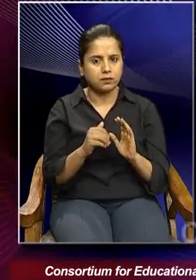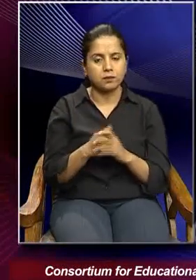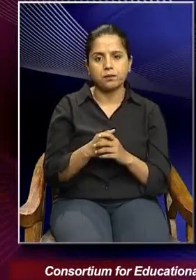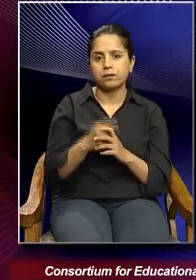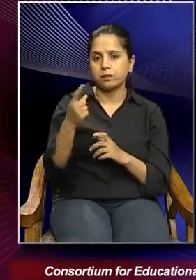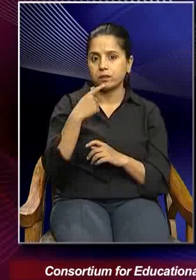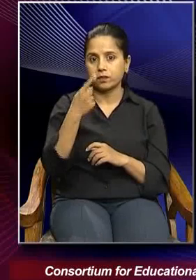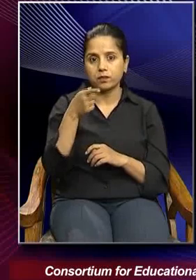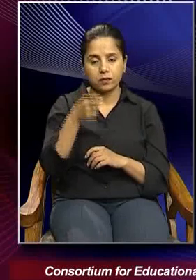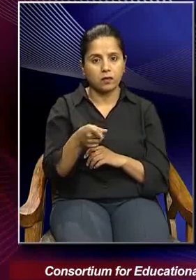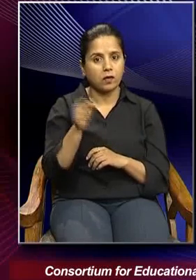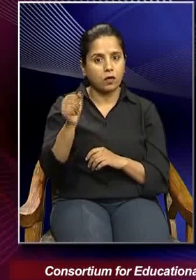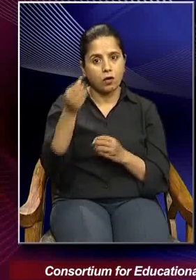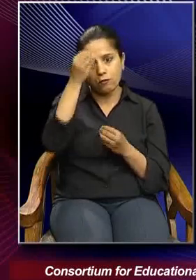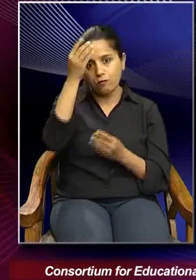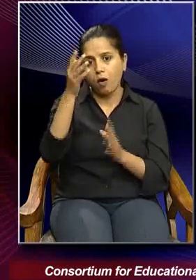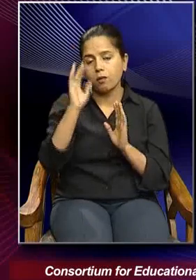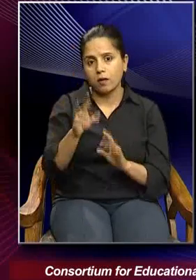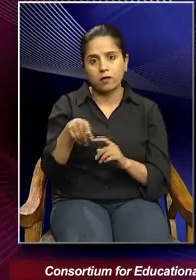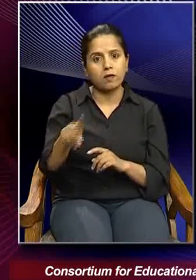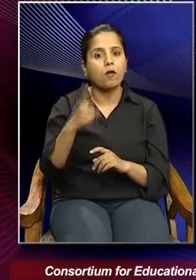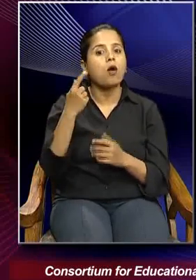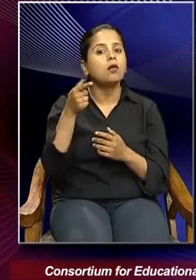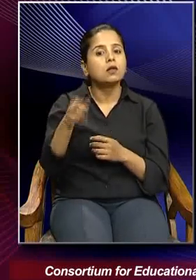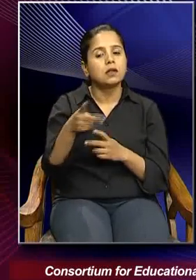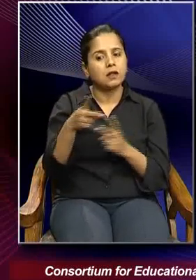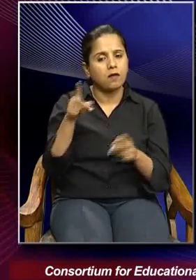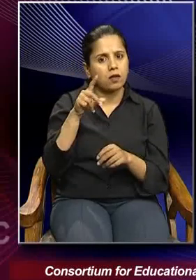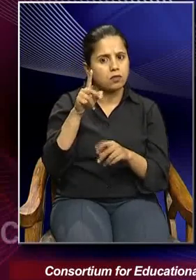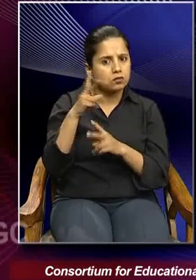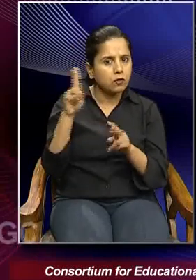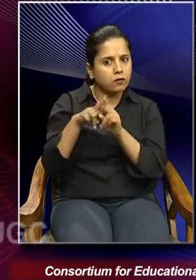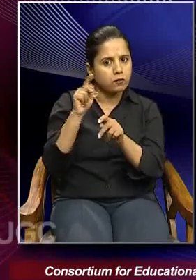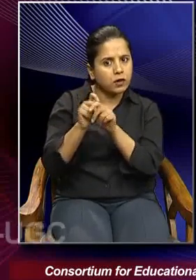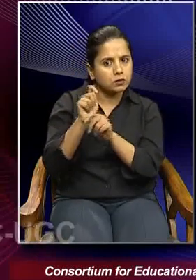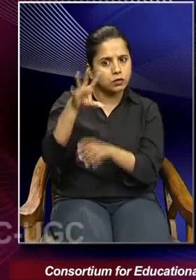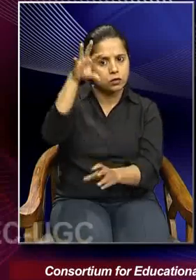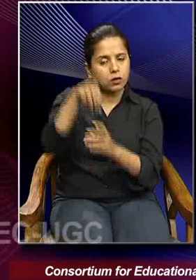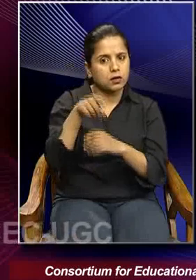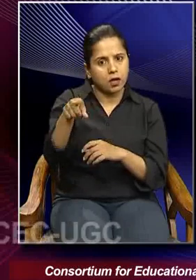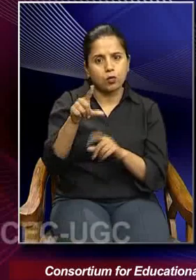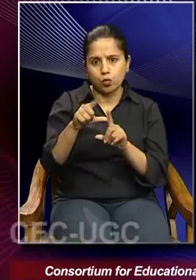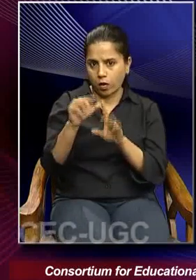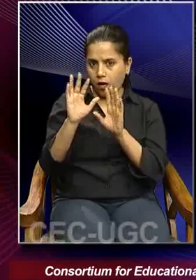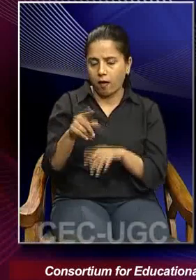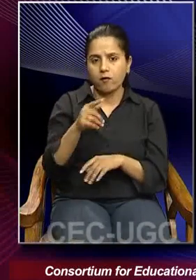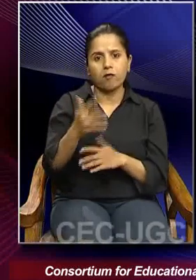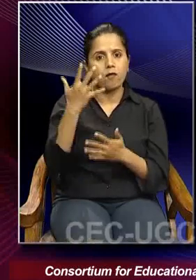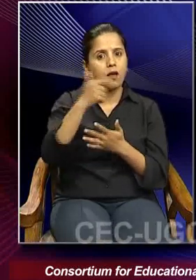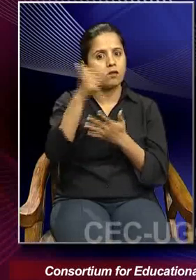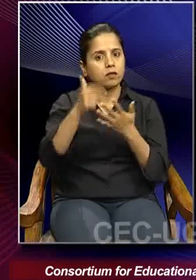So, they are informed from the function that they perform. The 5 sense